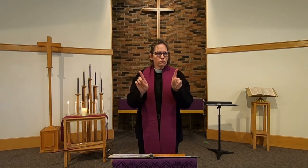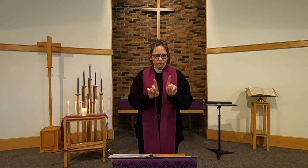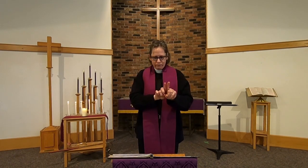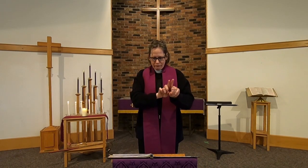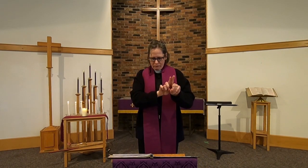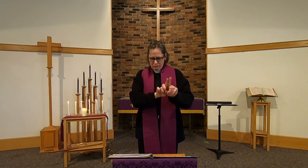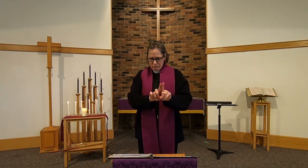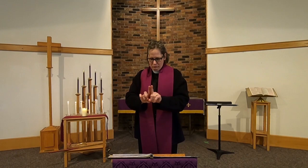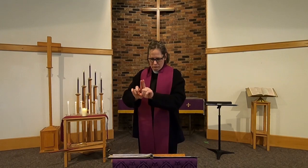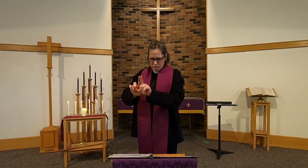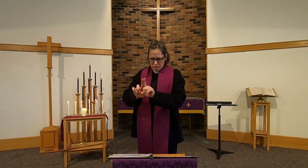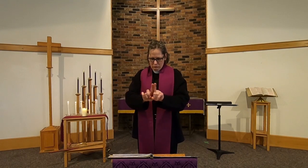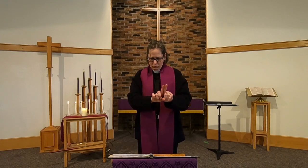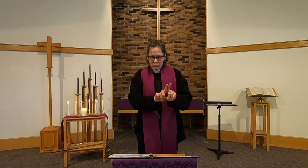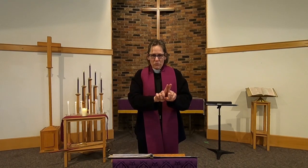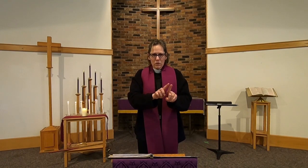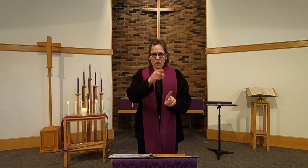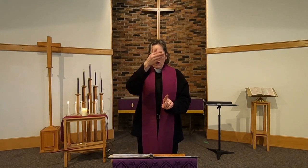with us,